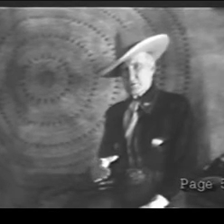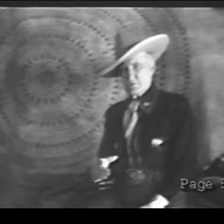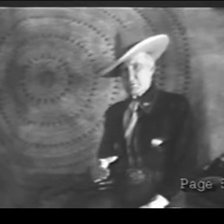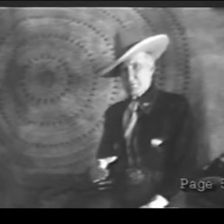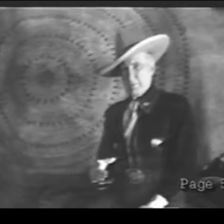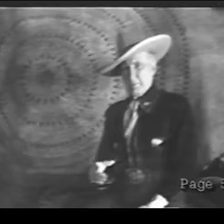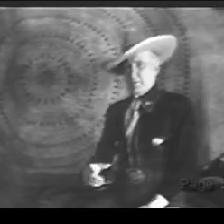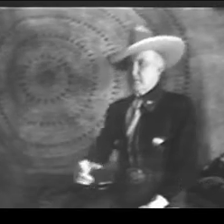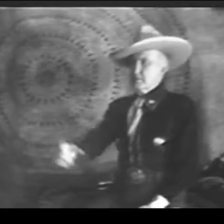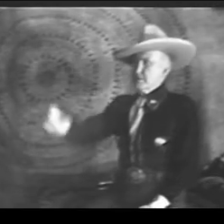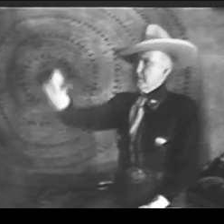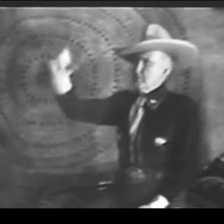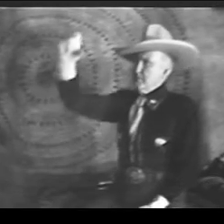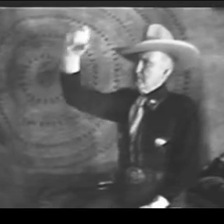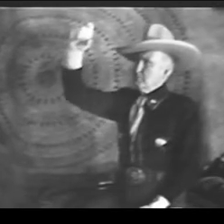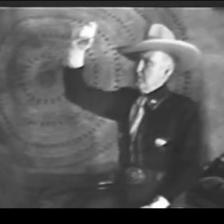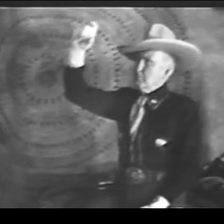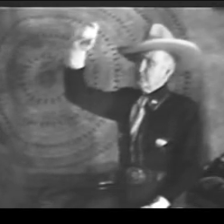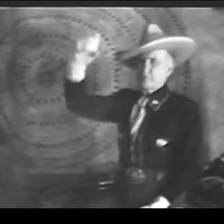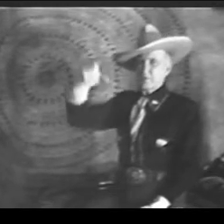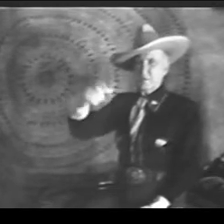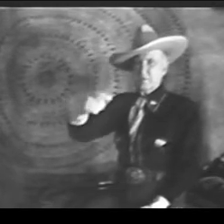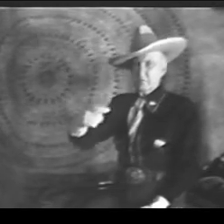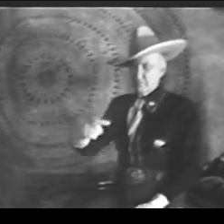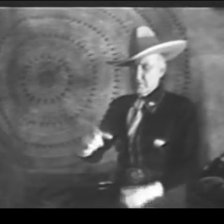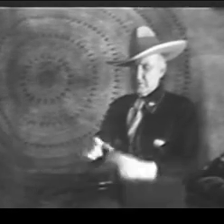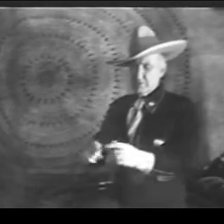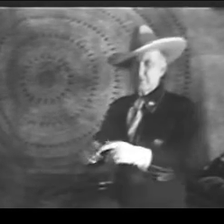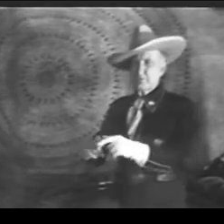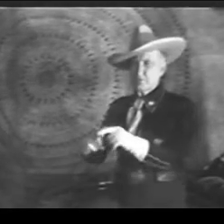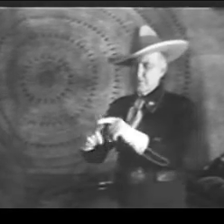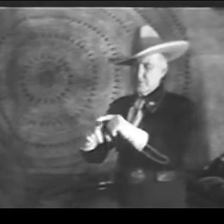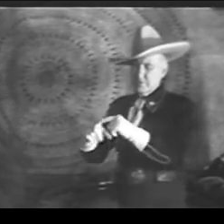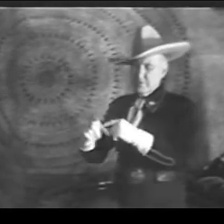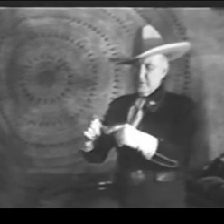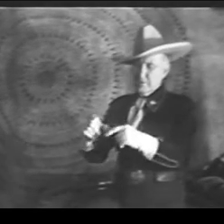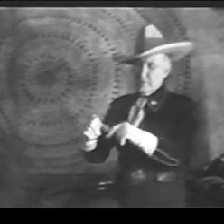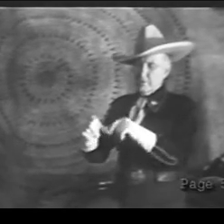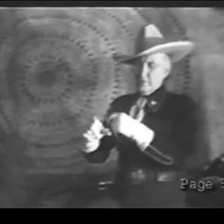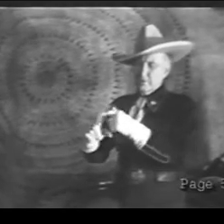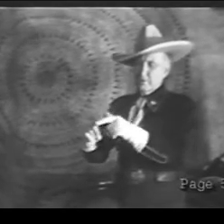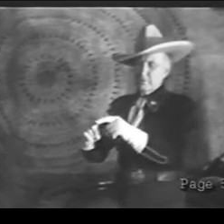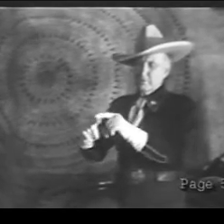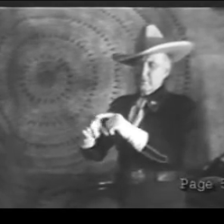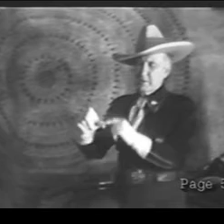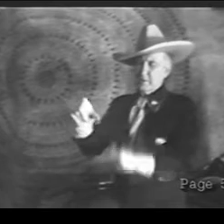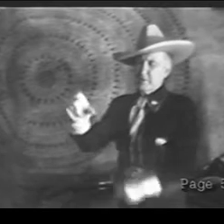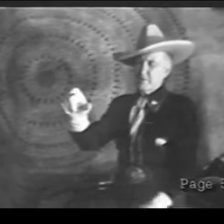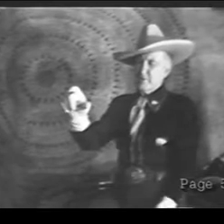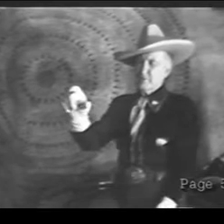circles. He's taken the pattern probably from the sun. And the sun, of course, you crook the index finger